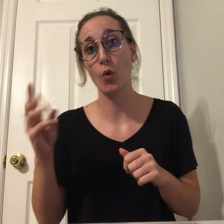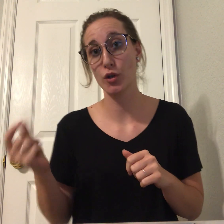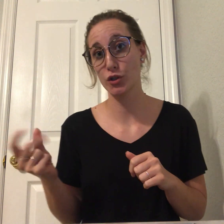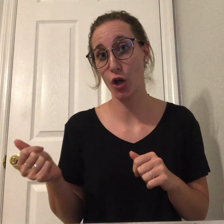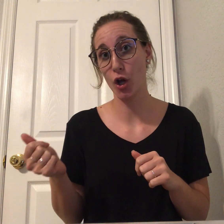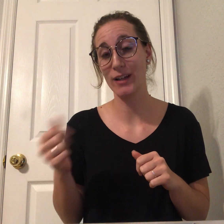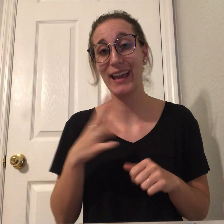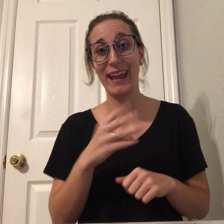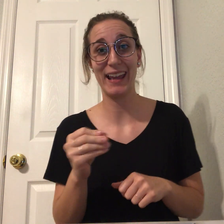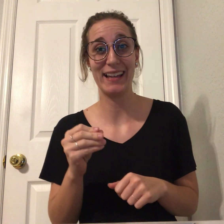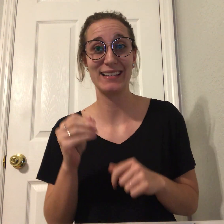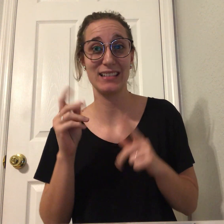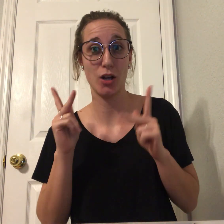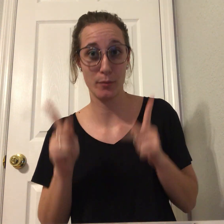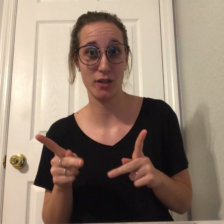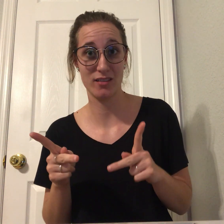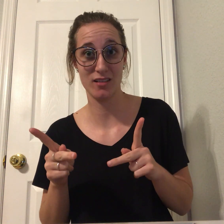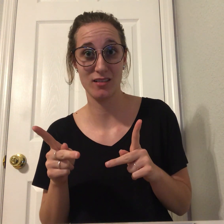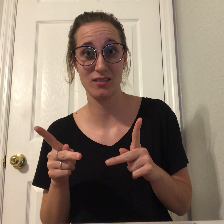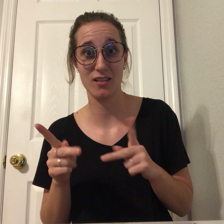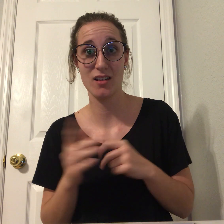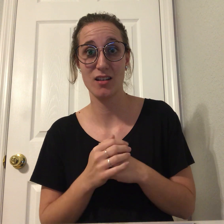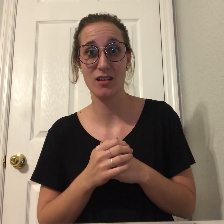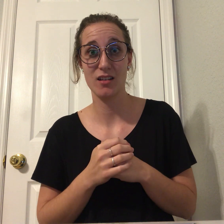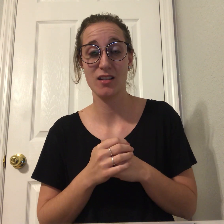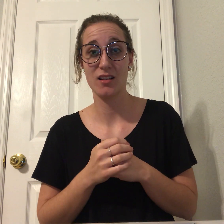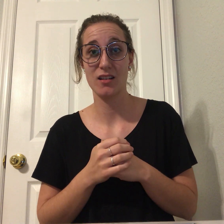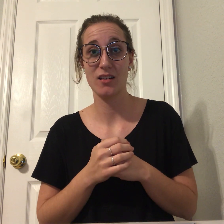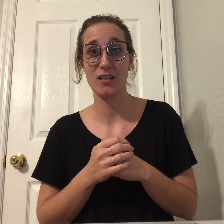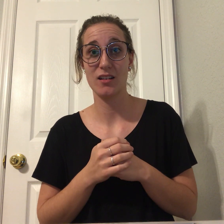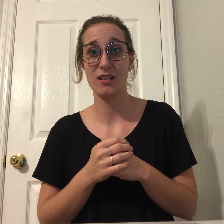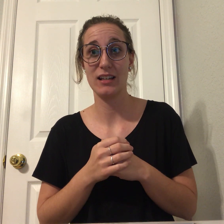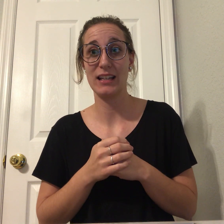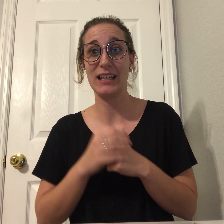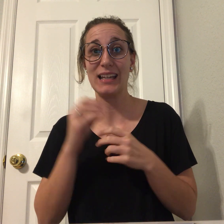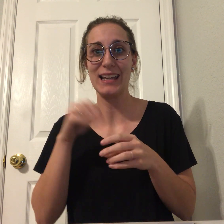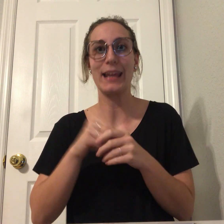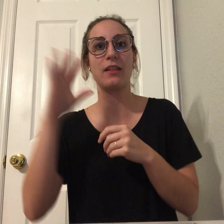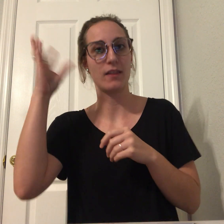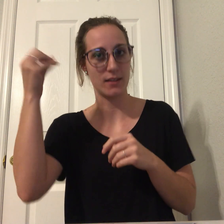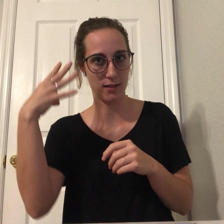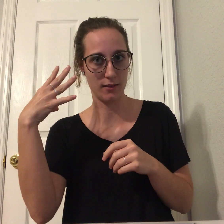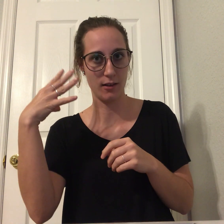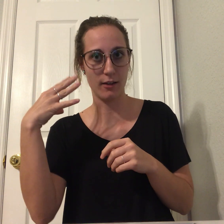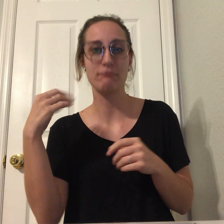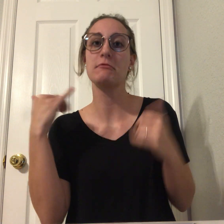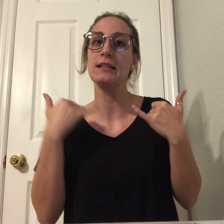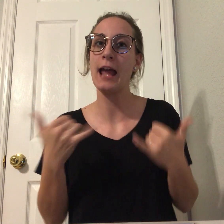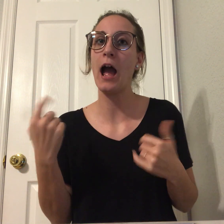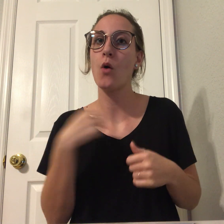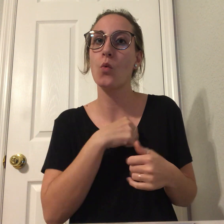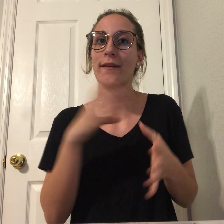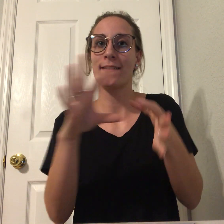sunlight? Now we can connect all 3. You can do the first 3 I just gave you all at the same